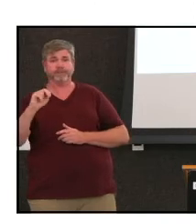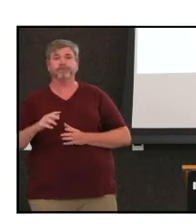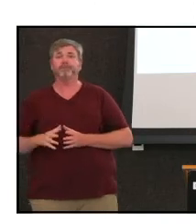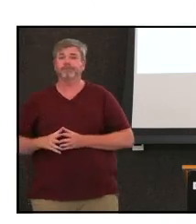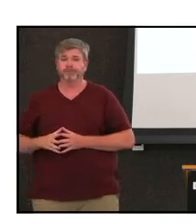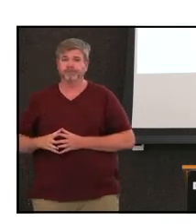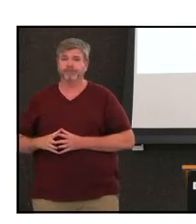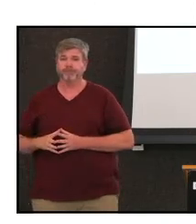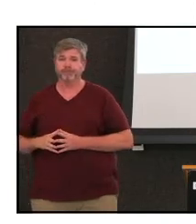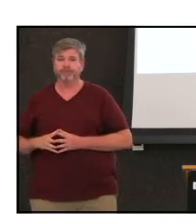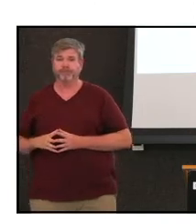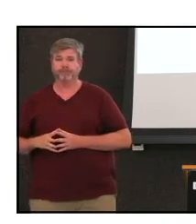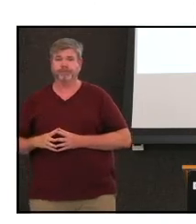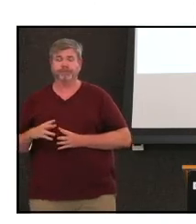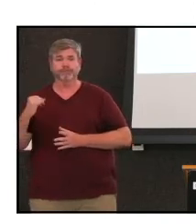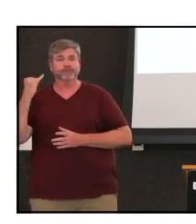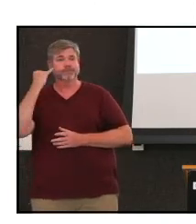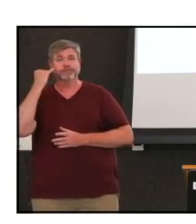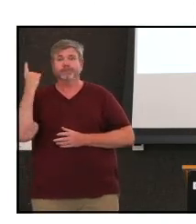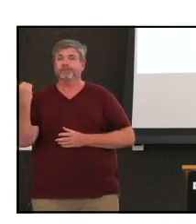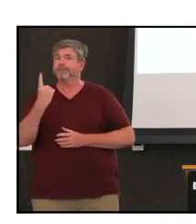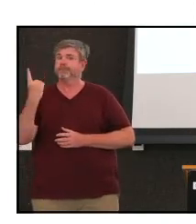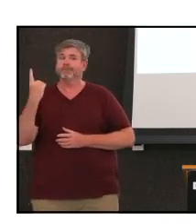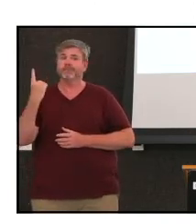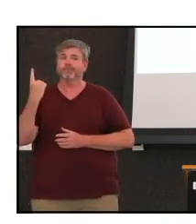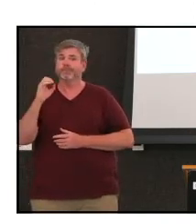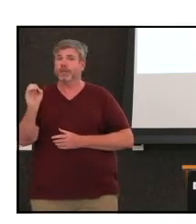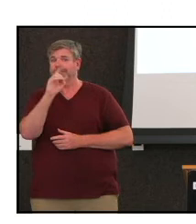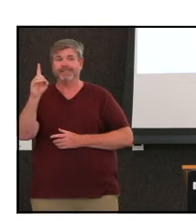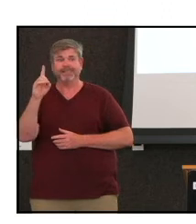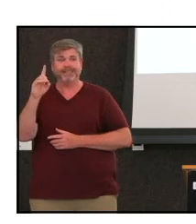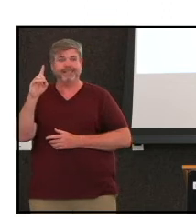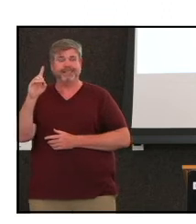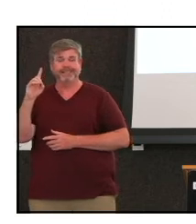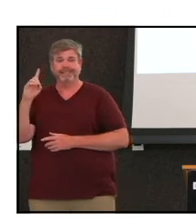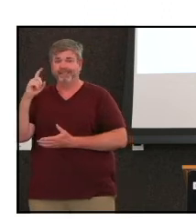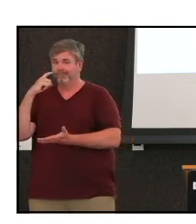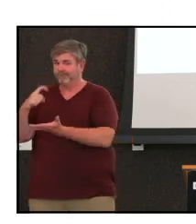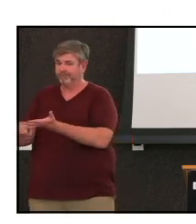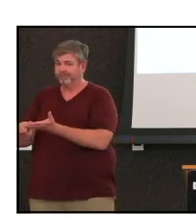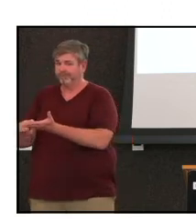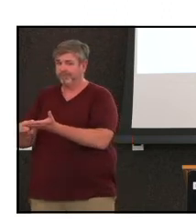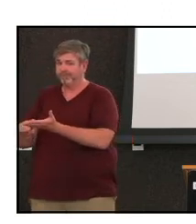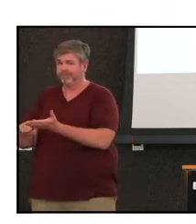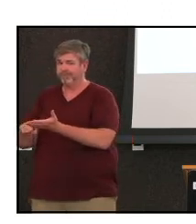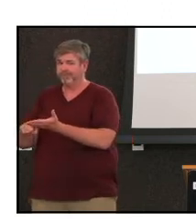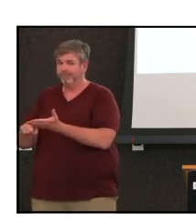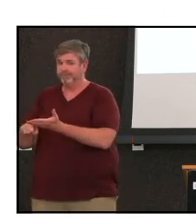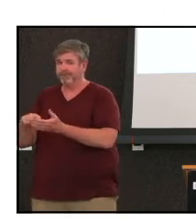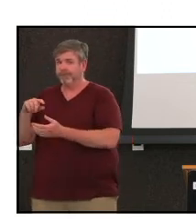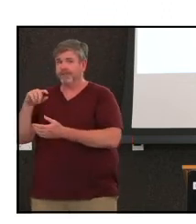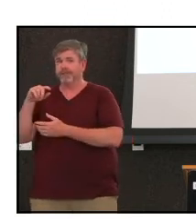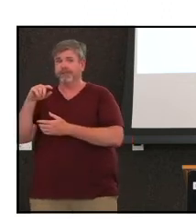So if someone overdoses and you found them, one thing to know is that giving naloxone, if you're wrong and they didn't overdose and